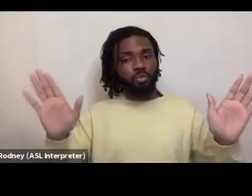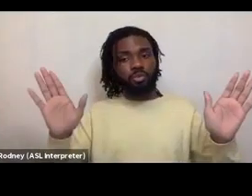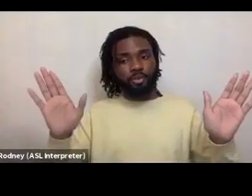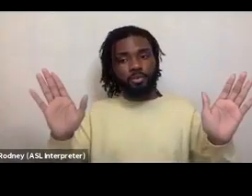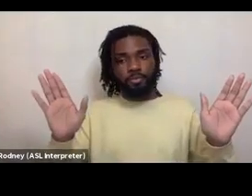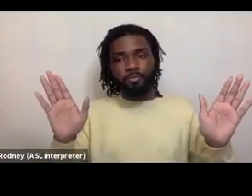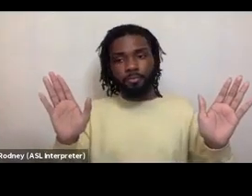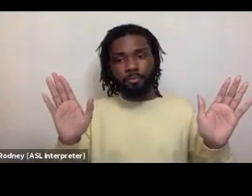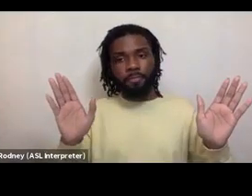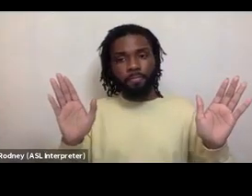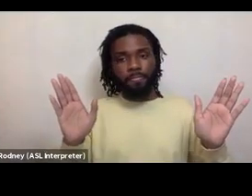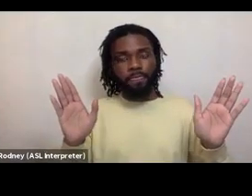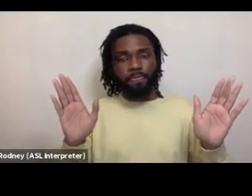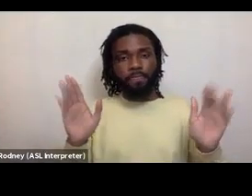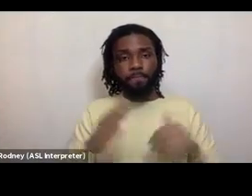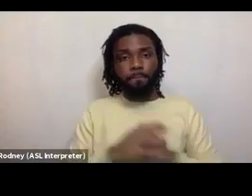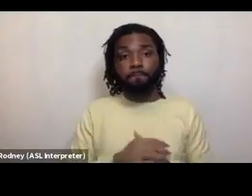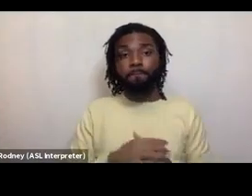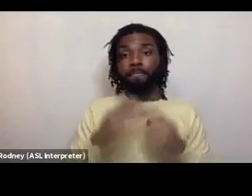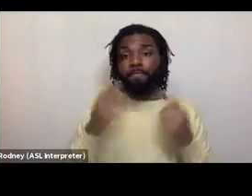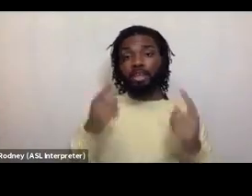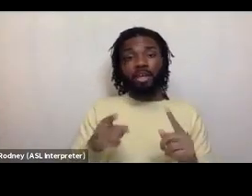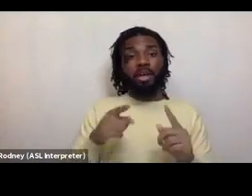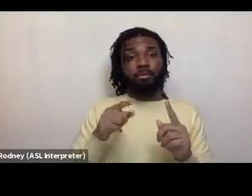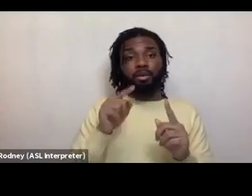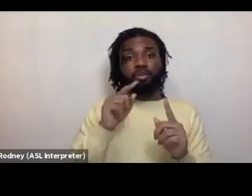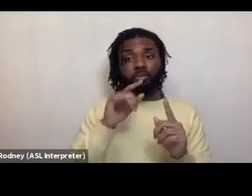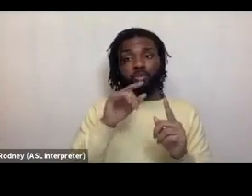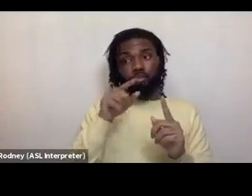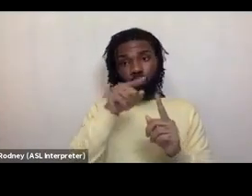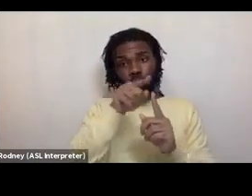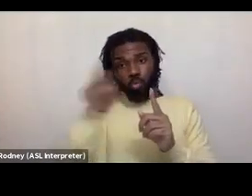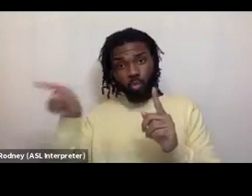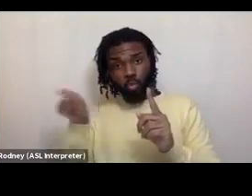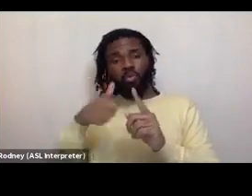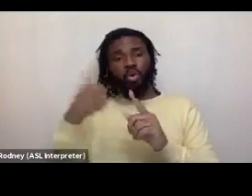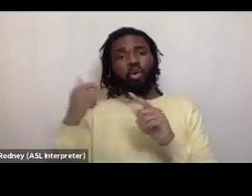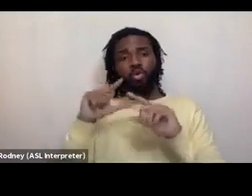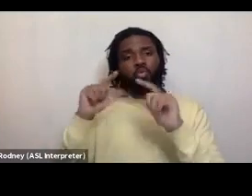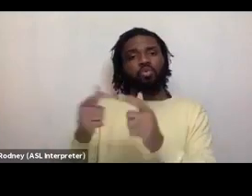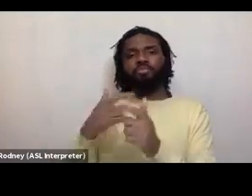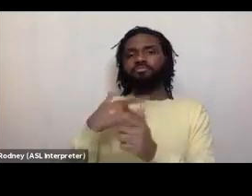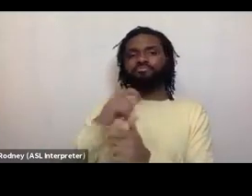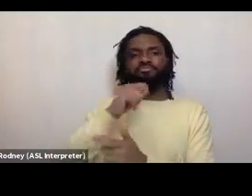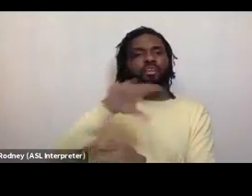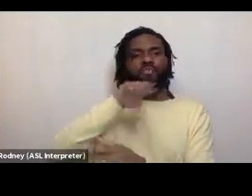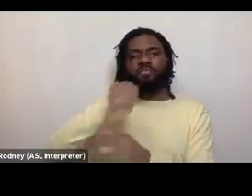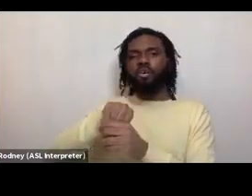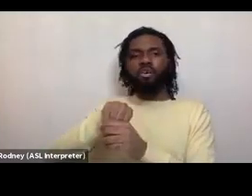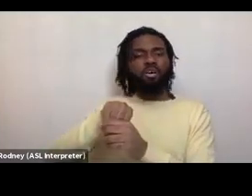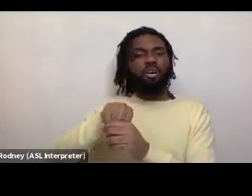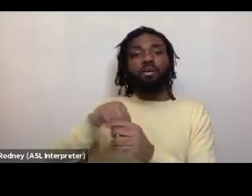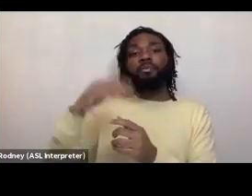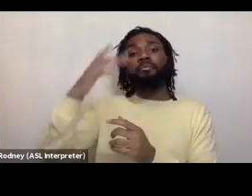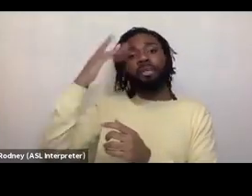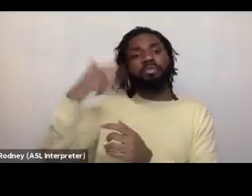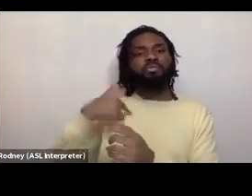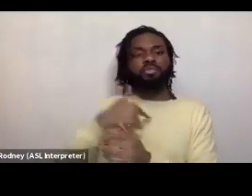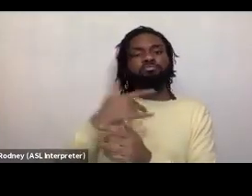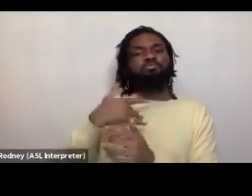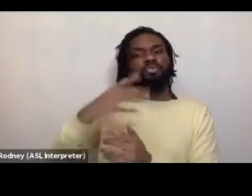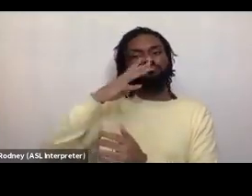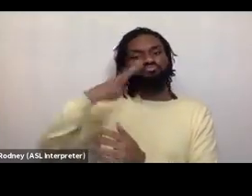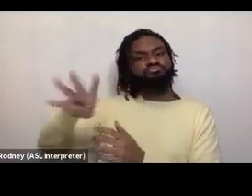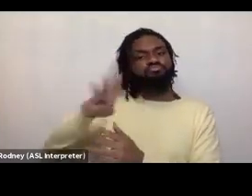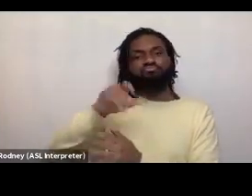generally, these facilities are left out of the conversation, largely because of the lack of empathy to these communities.